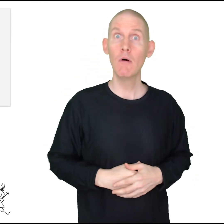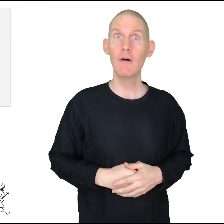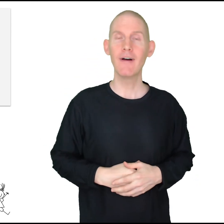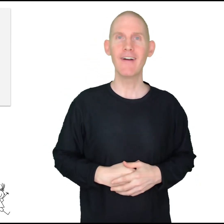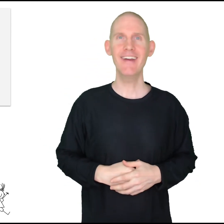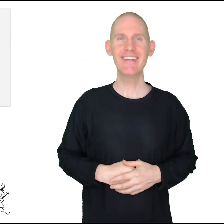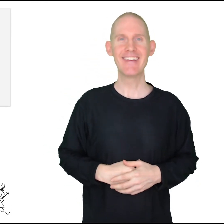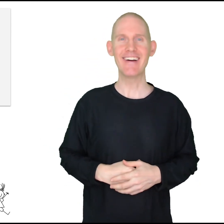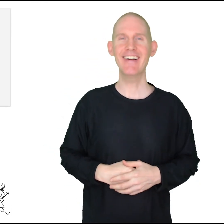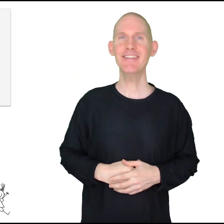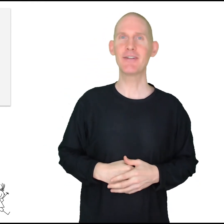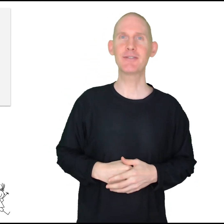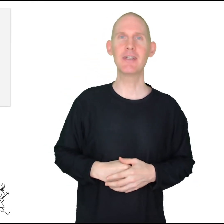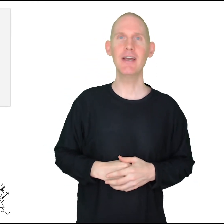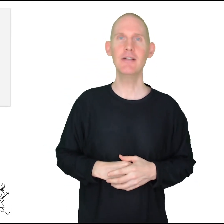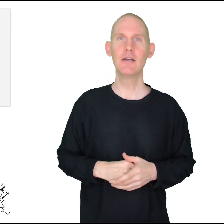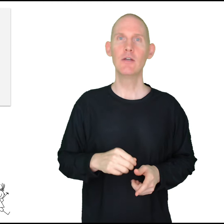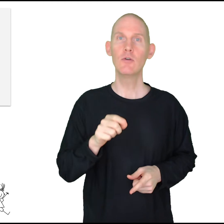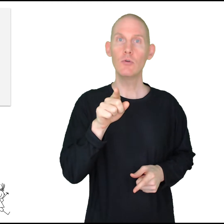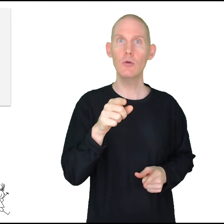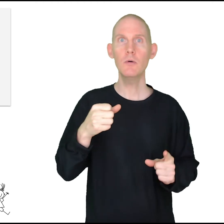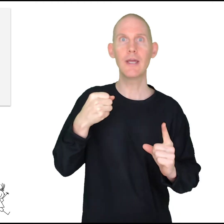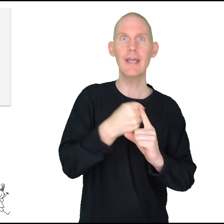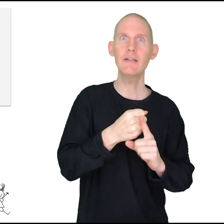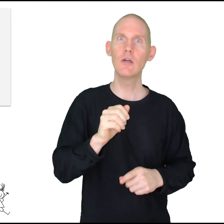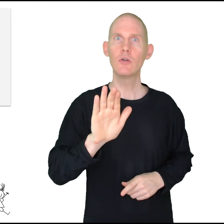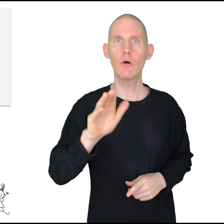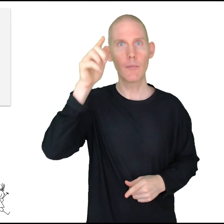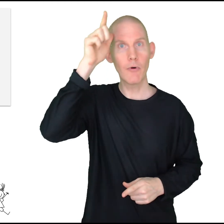All right, so let's do it again. You hit your brother.